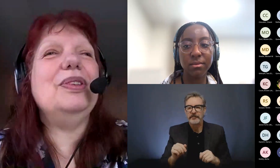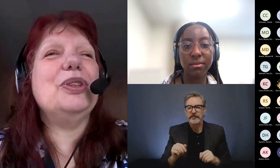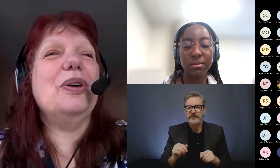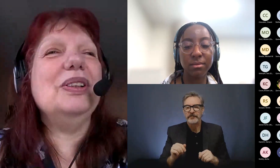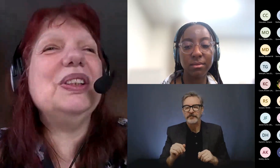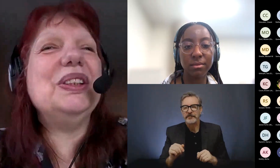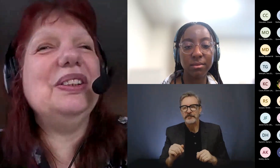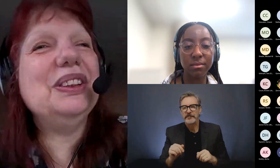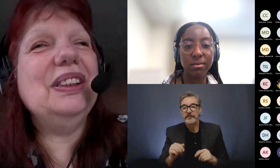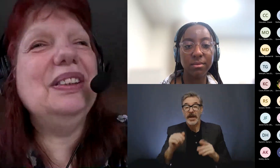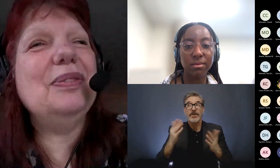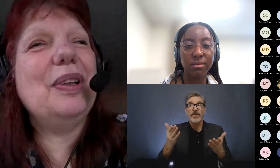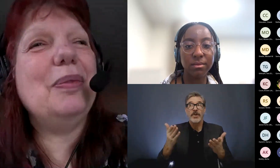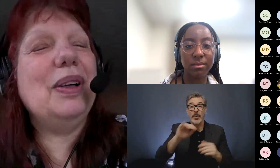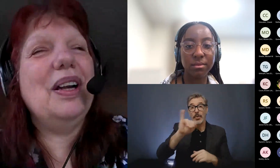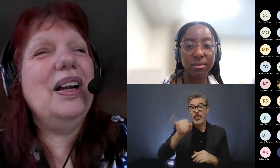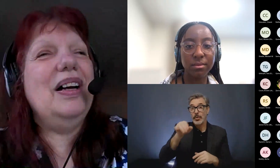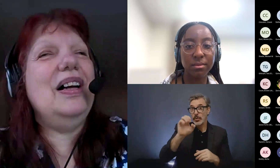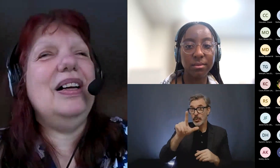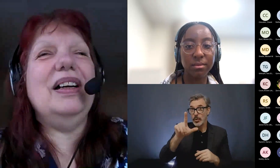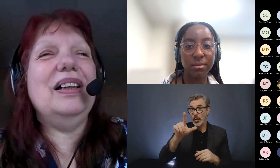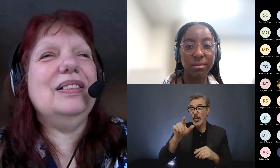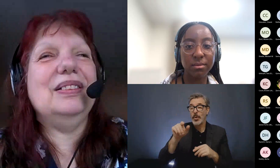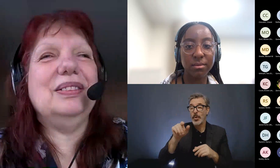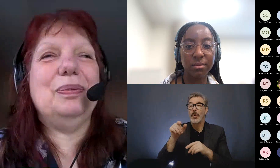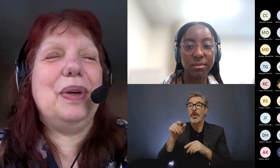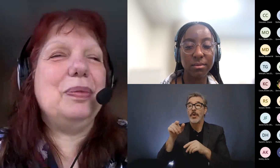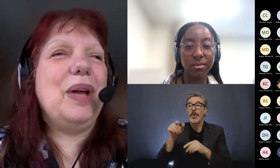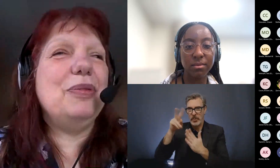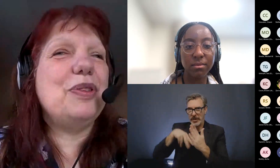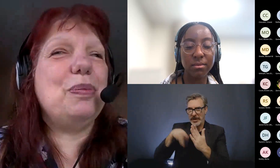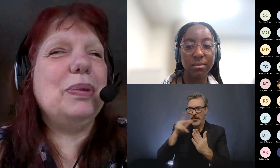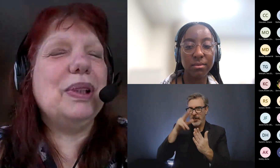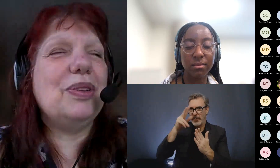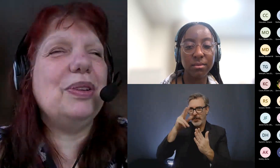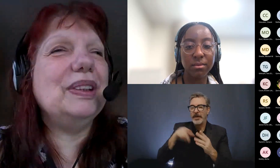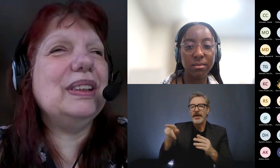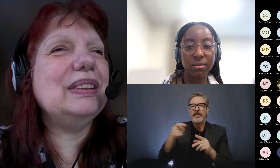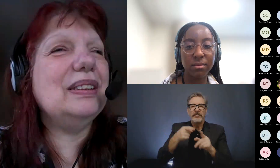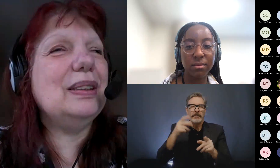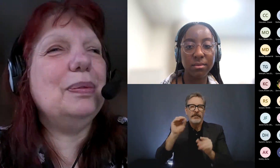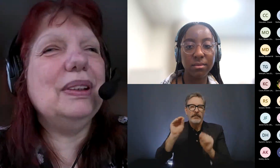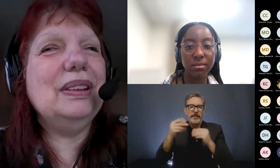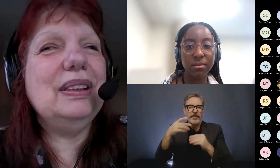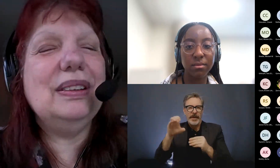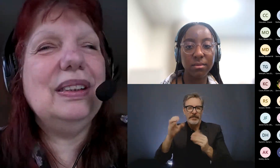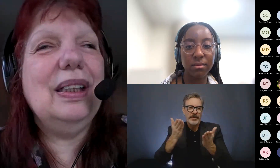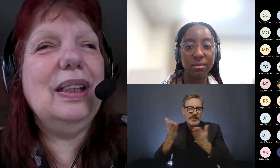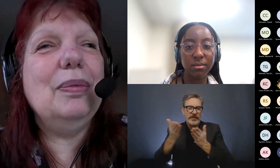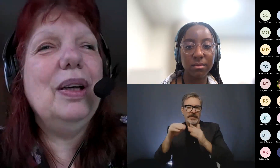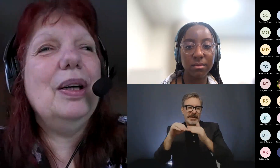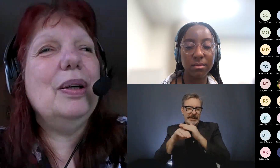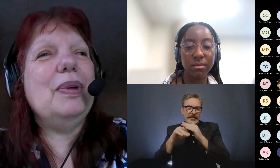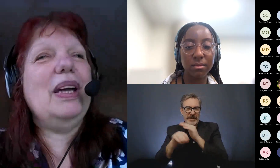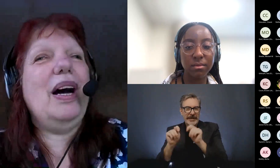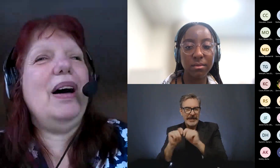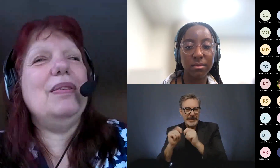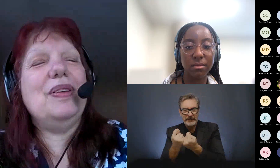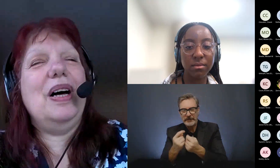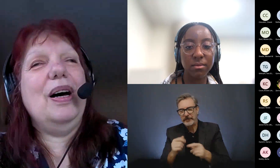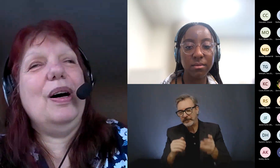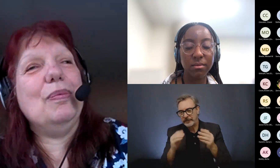have Joel Serson from our uh, uh, Office of Public Service Accessibility team.